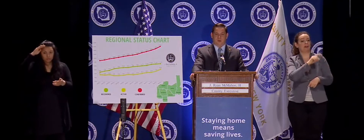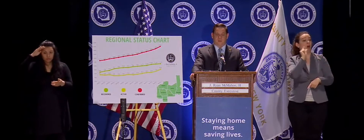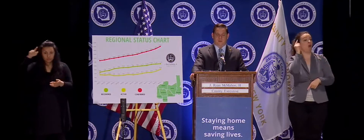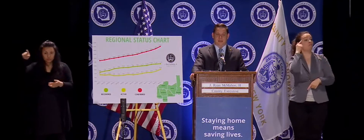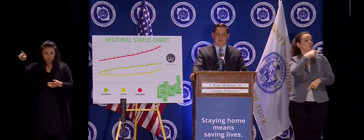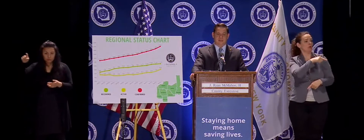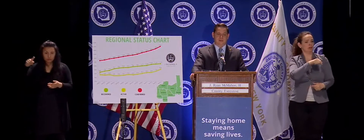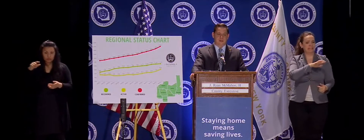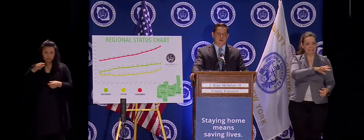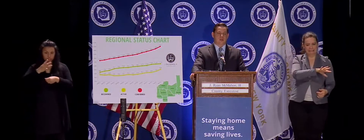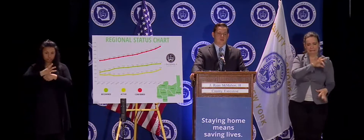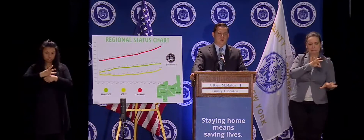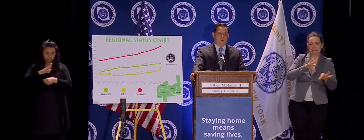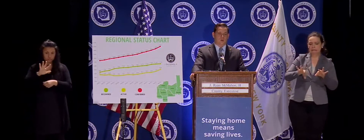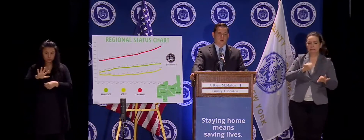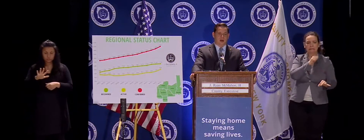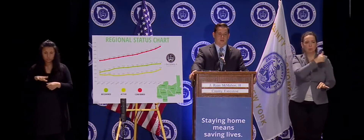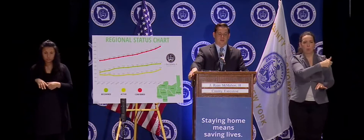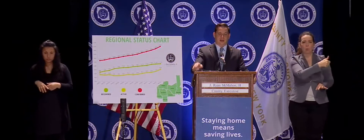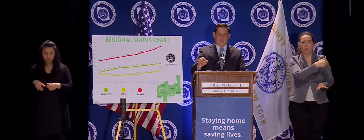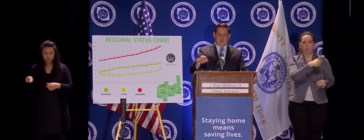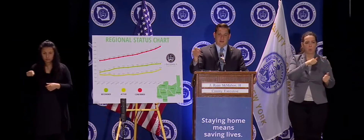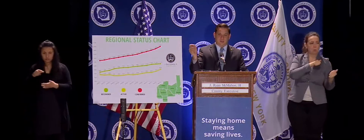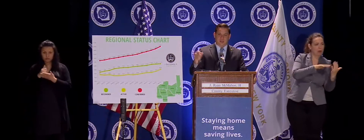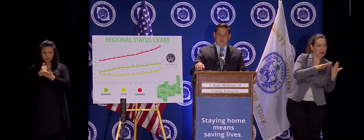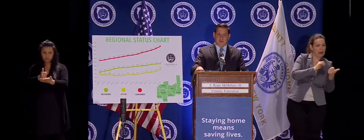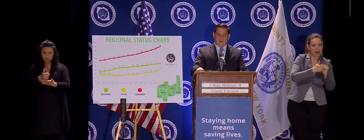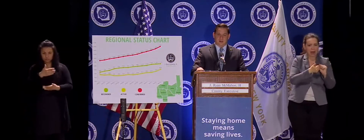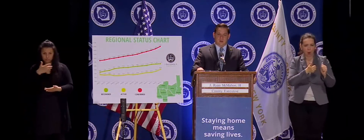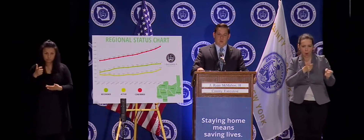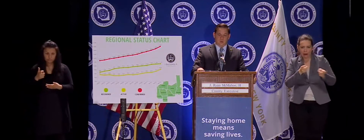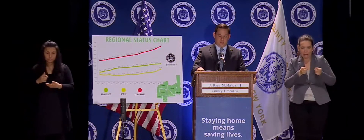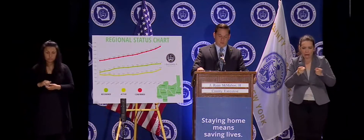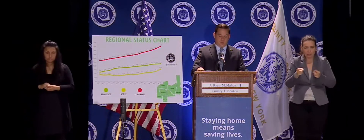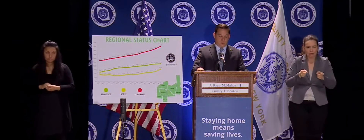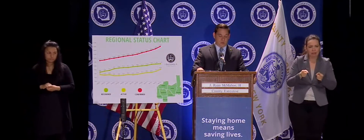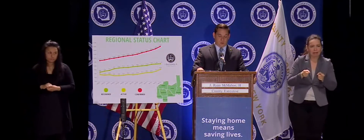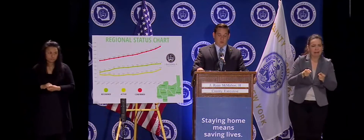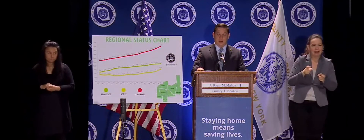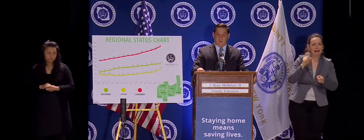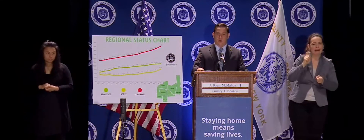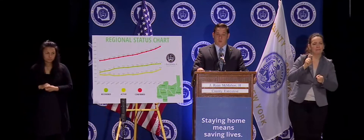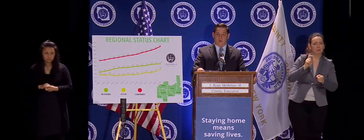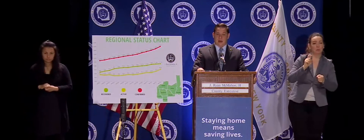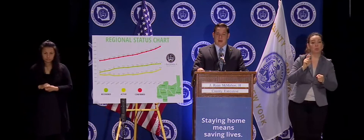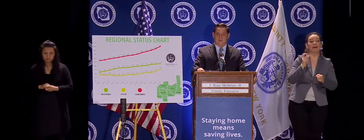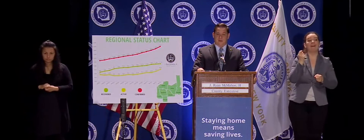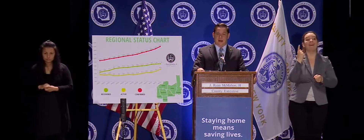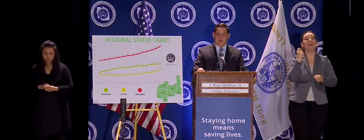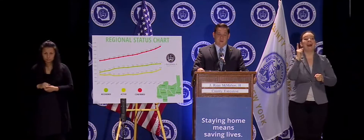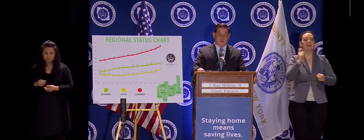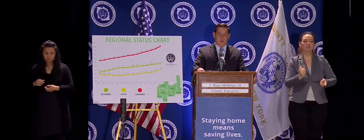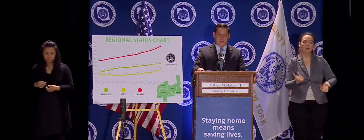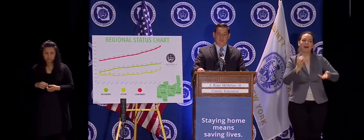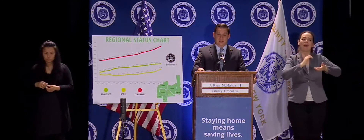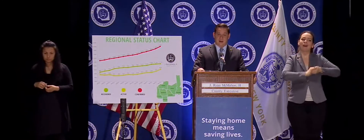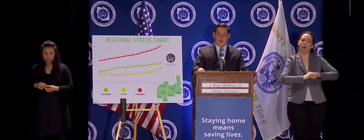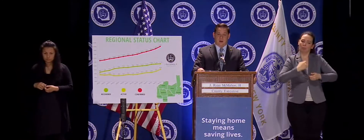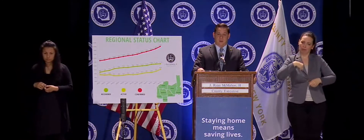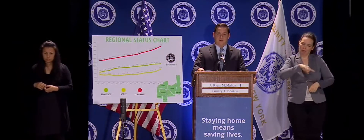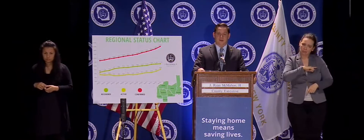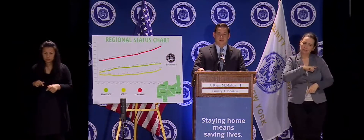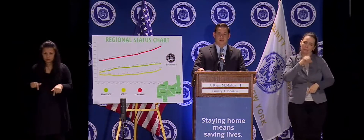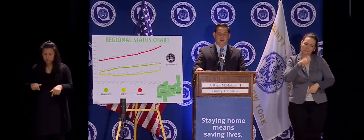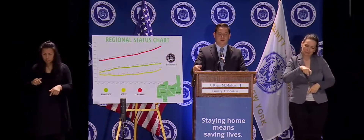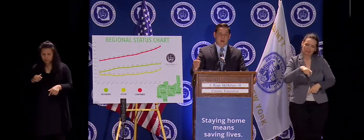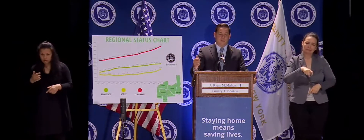health departments on this. So I don't think anybody got the check there. We told them what we have, and we can scale